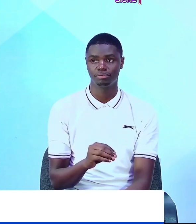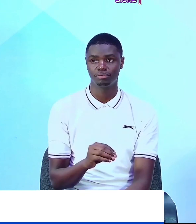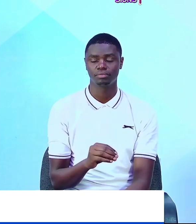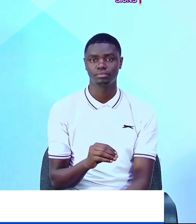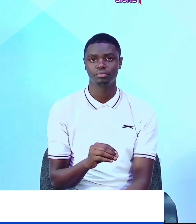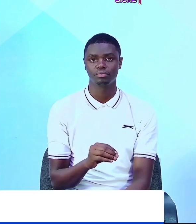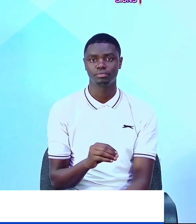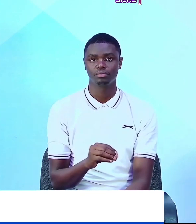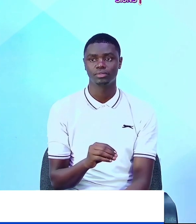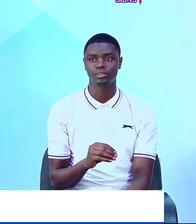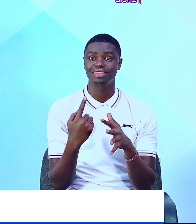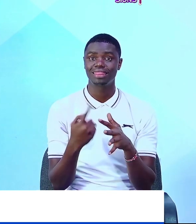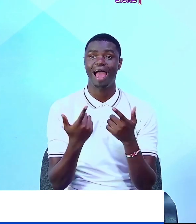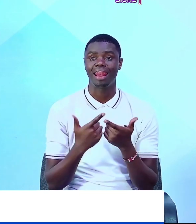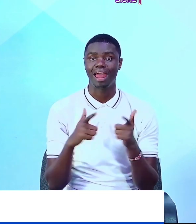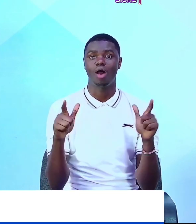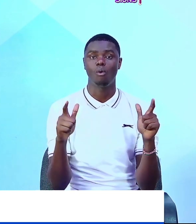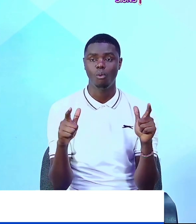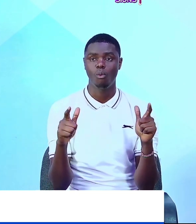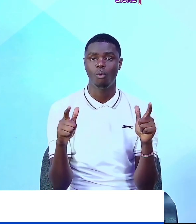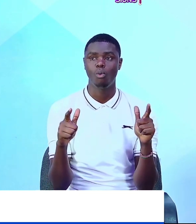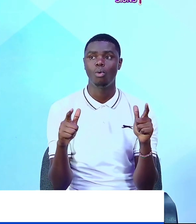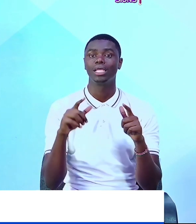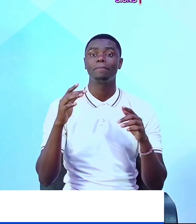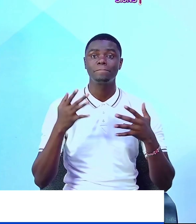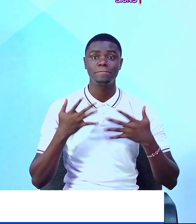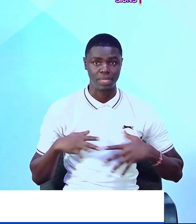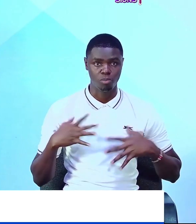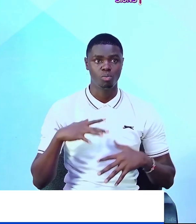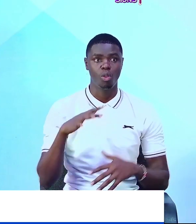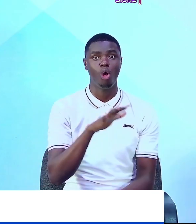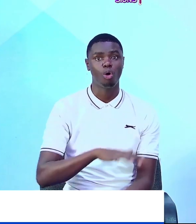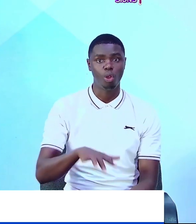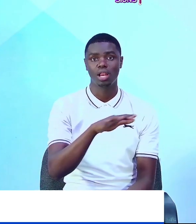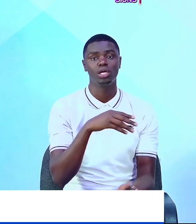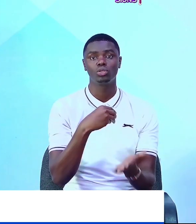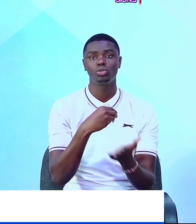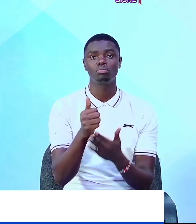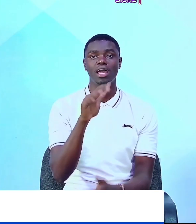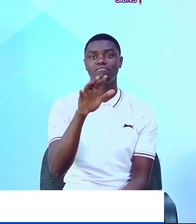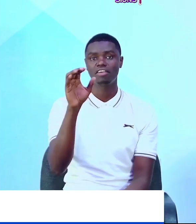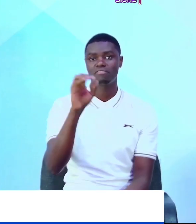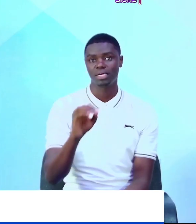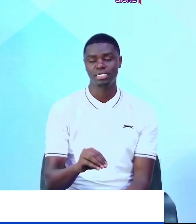and then allowing the citizens to buy 5%. The president has saw it